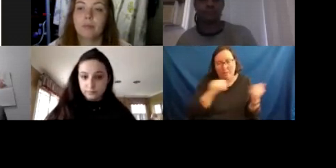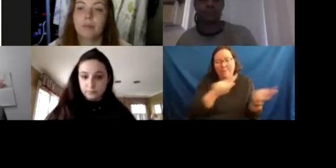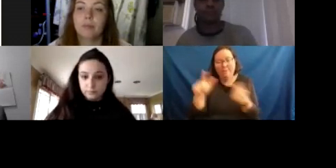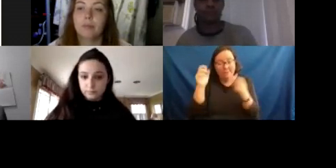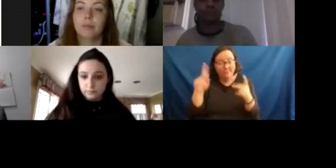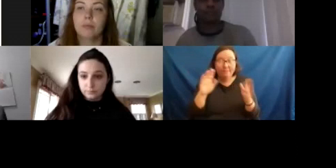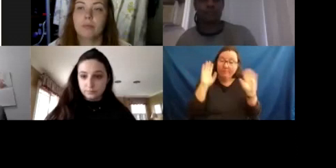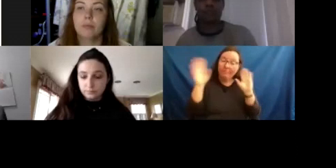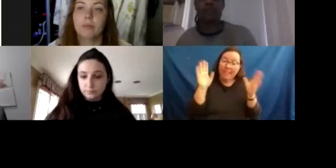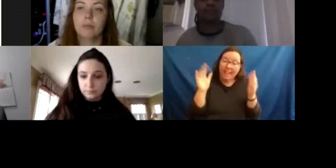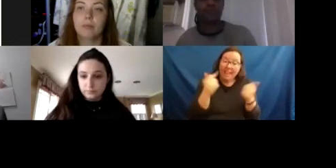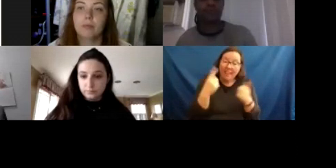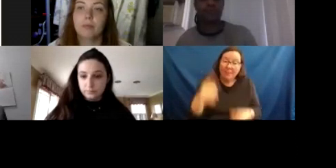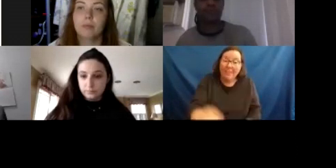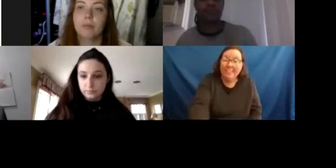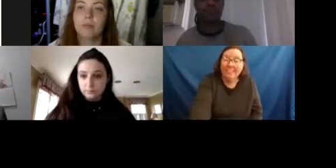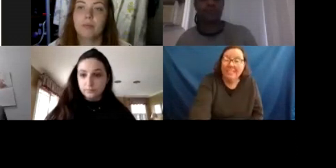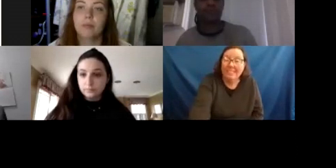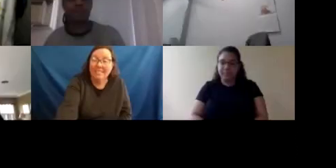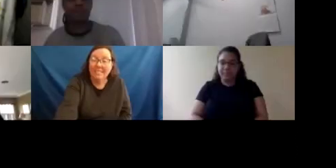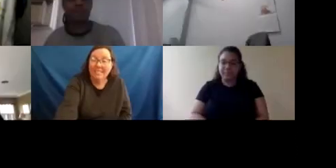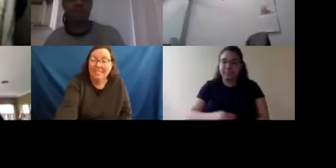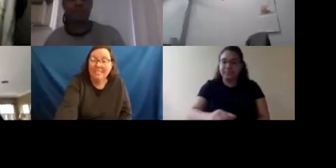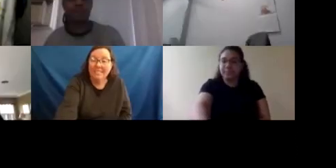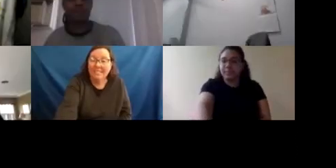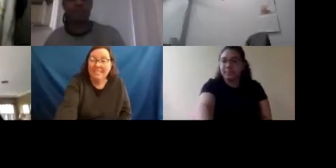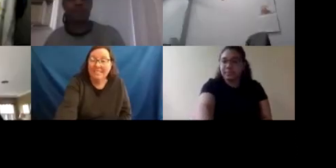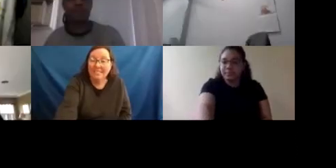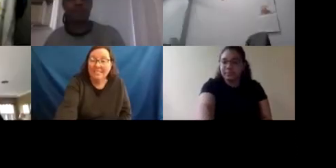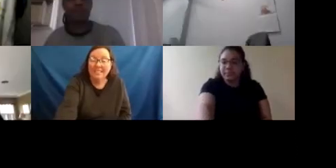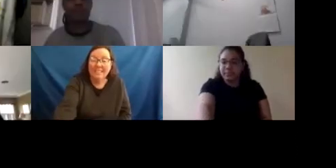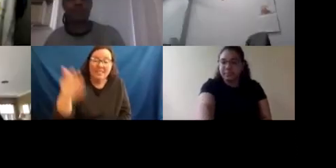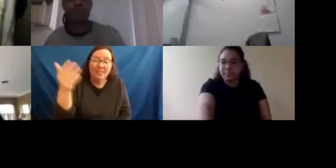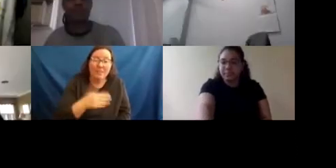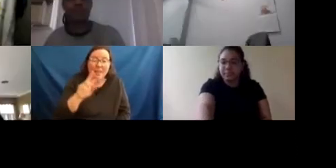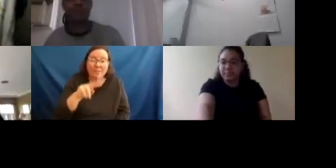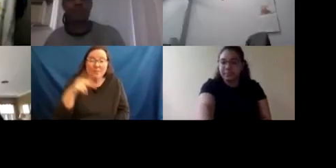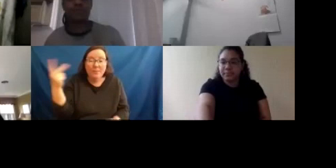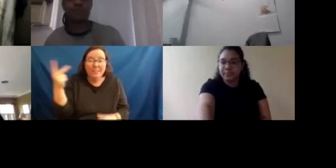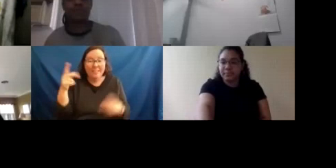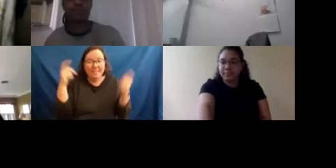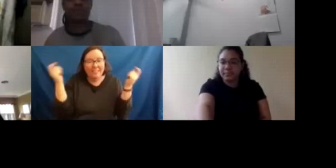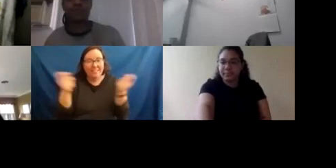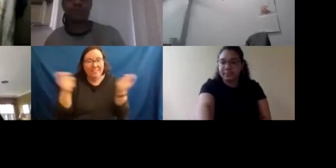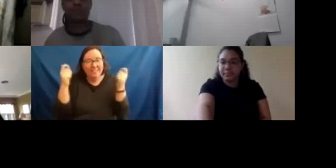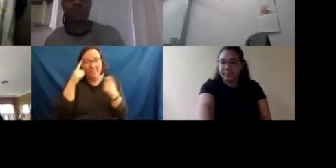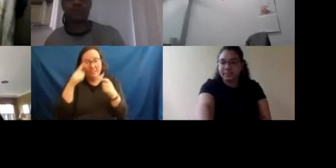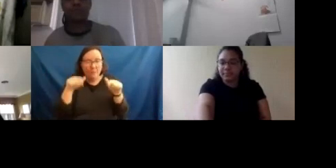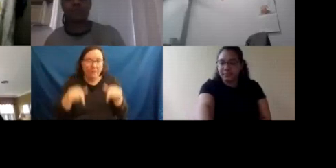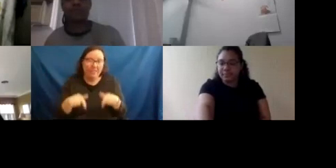Hello, everyone. So I want to welcome everyone to the second inauguration ceremony for the Zeta Epsilon chapter of Delta Alpha